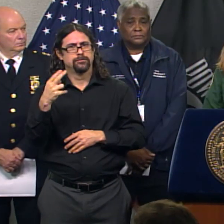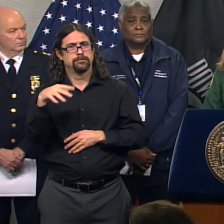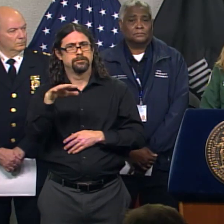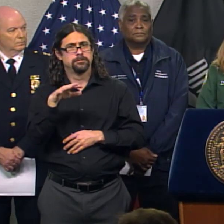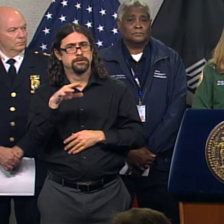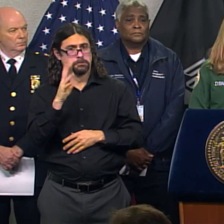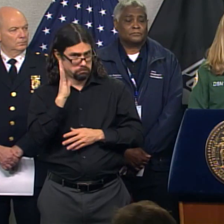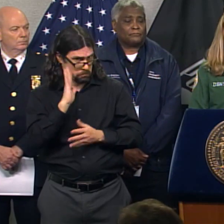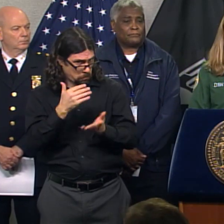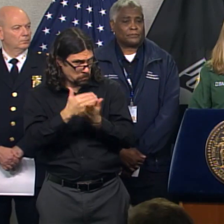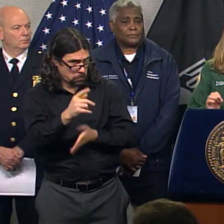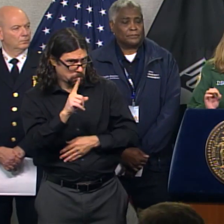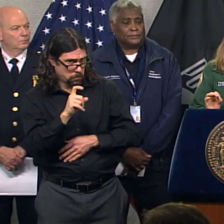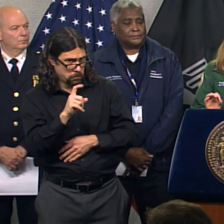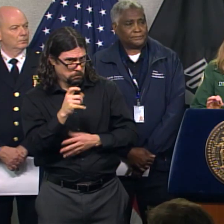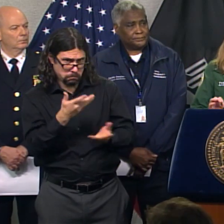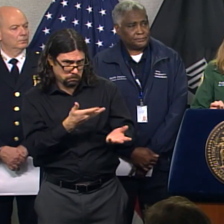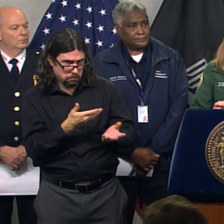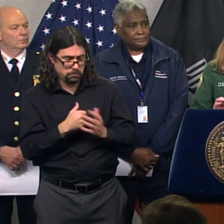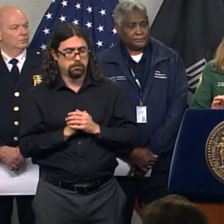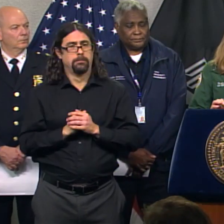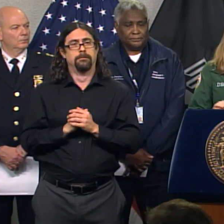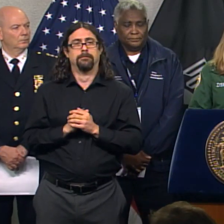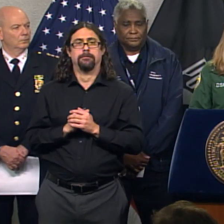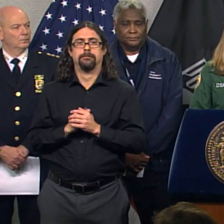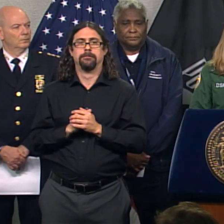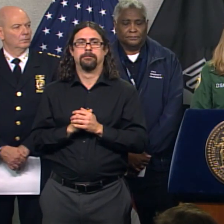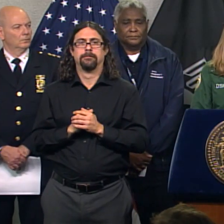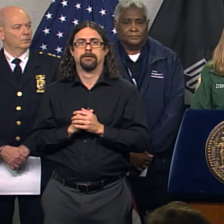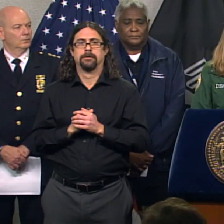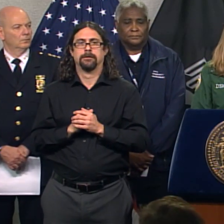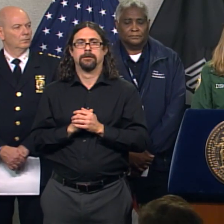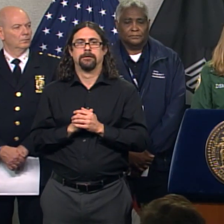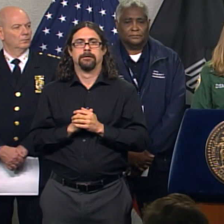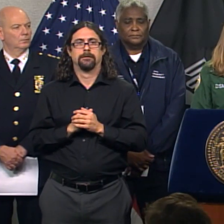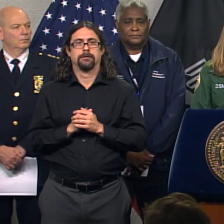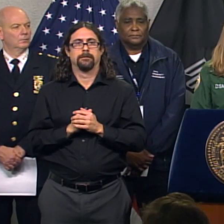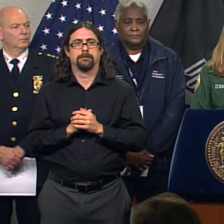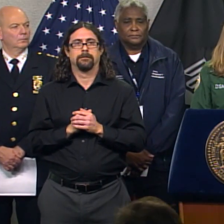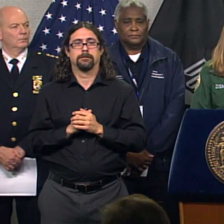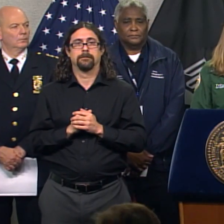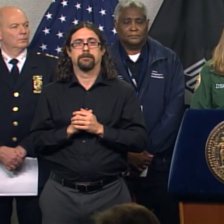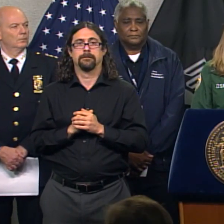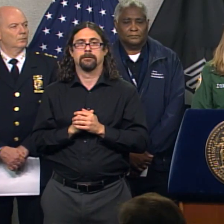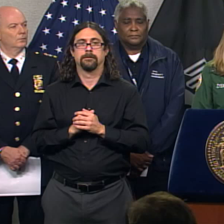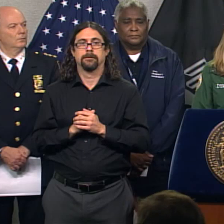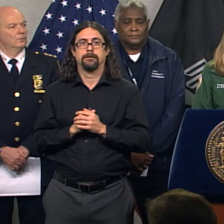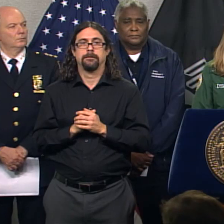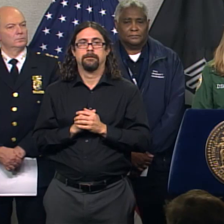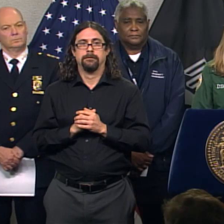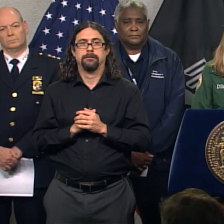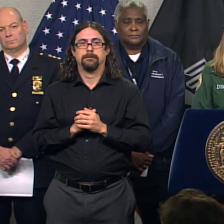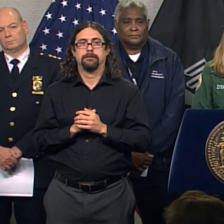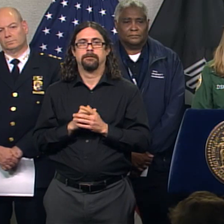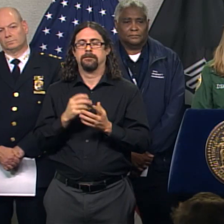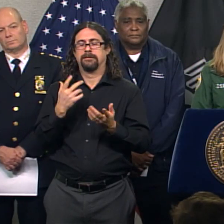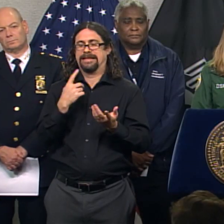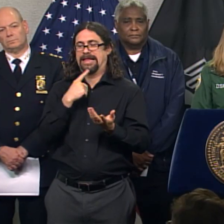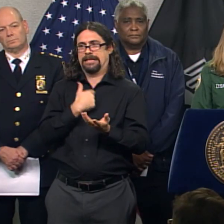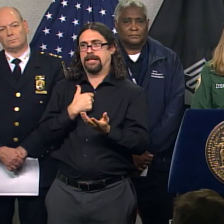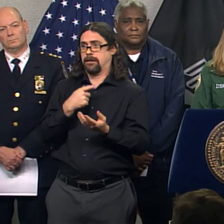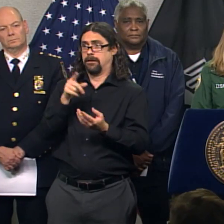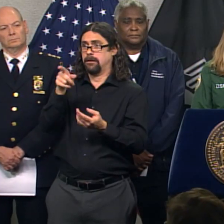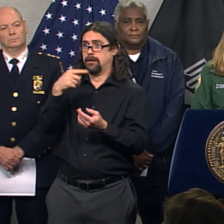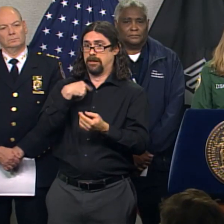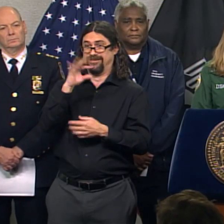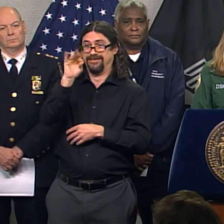much? I don't know the specifics on where we are in Garrison Beach. We can find that out. I know that we have started all areas.